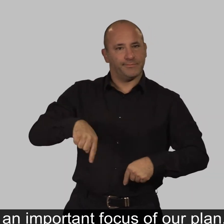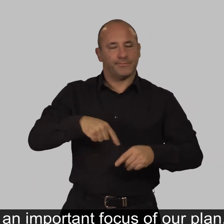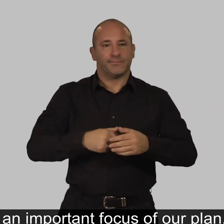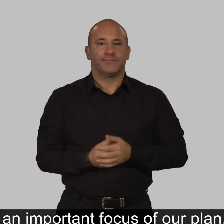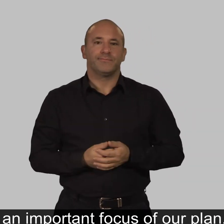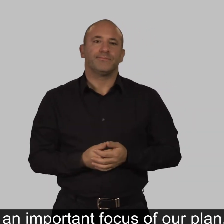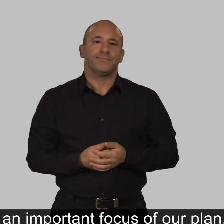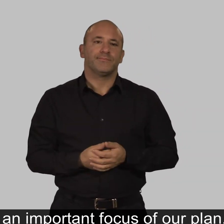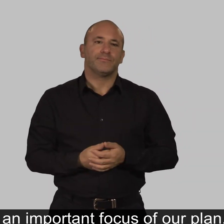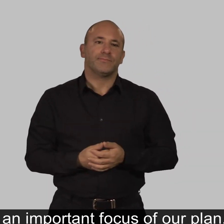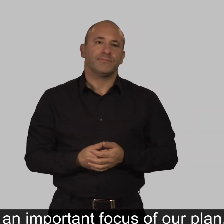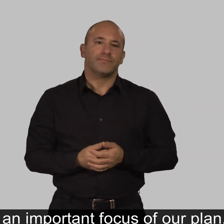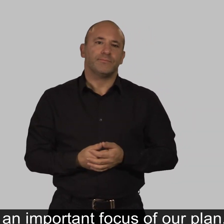important focus of our plan.